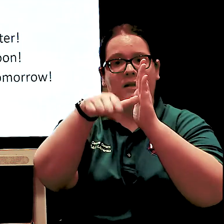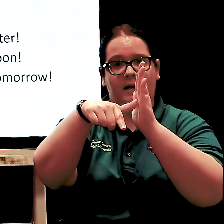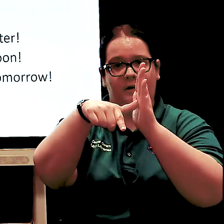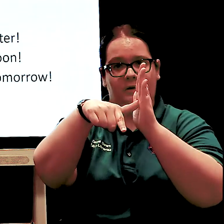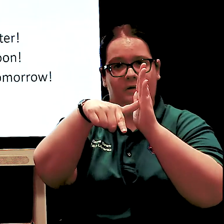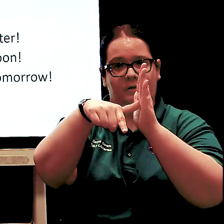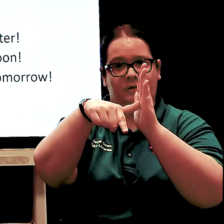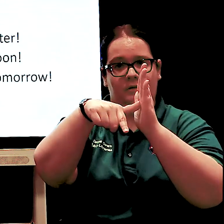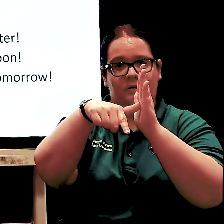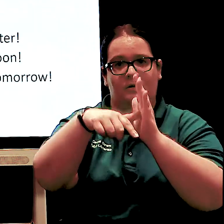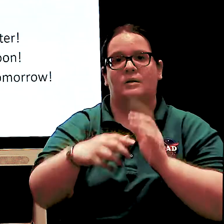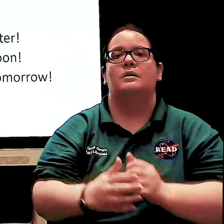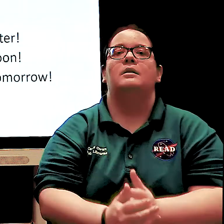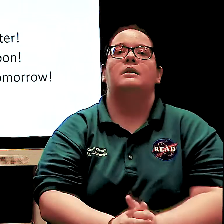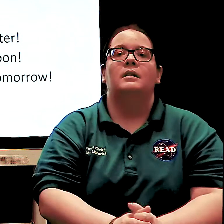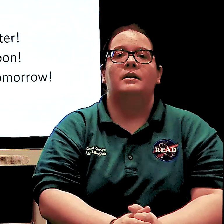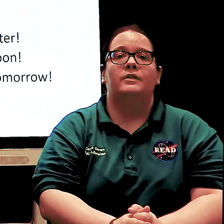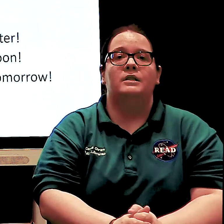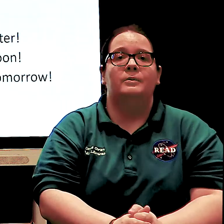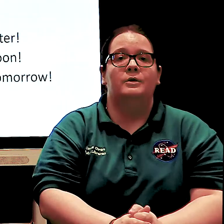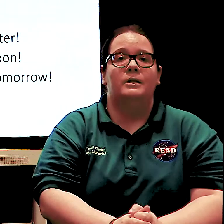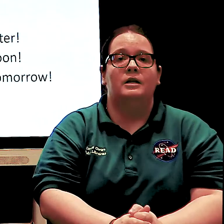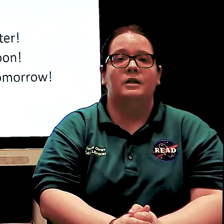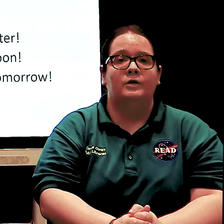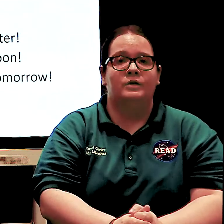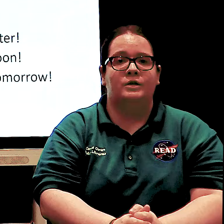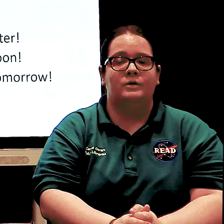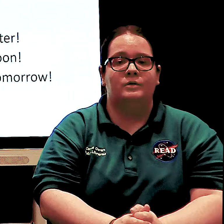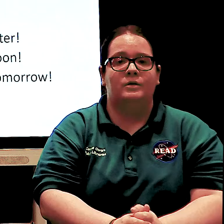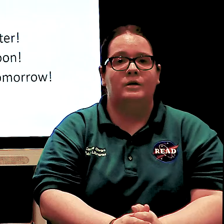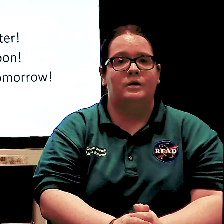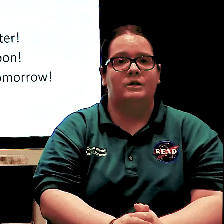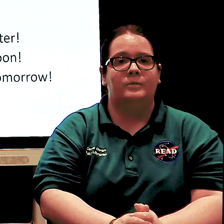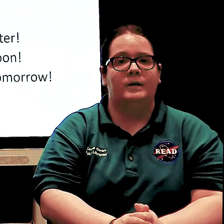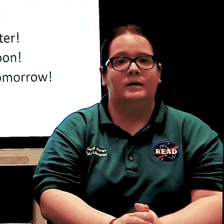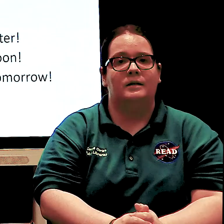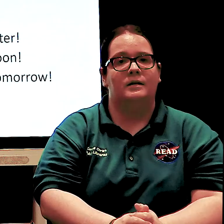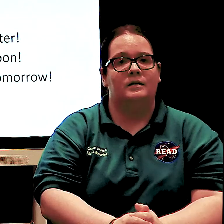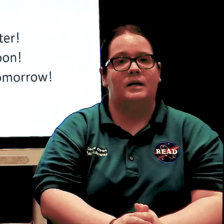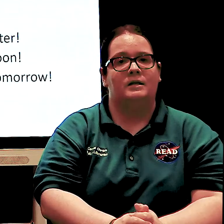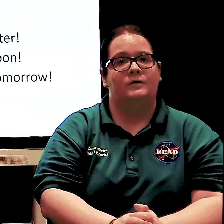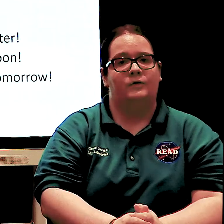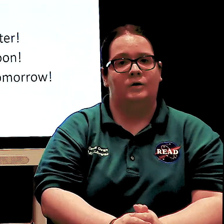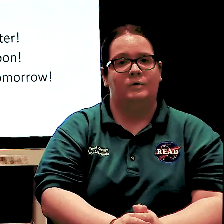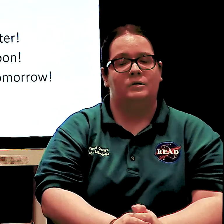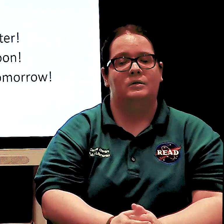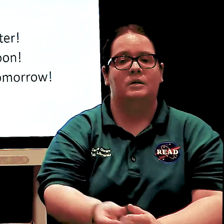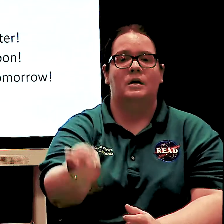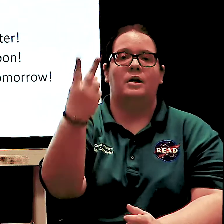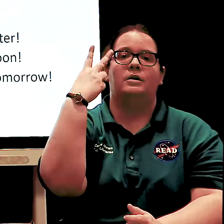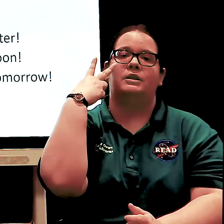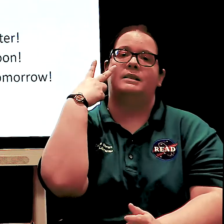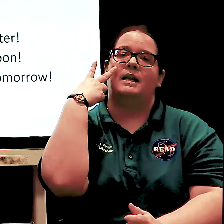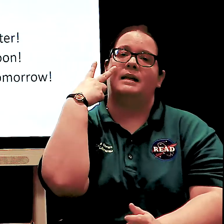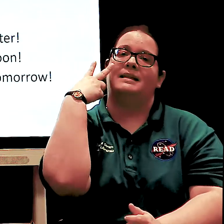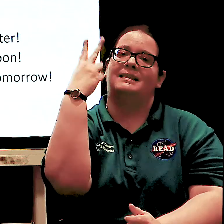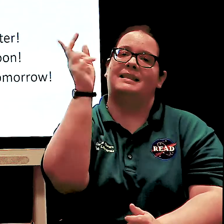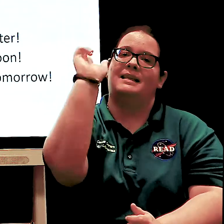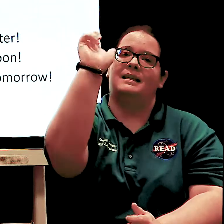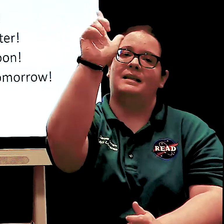later. And if there's someone you're really close to, you can also be a little less formal. You can just say, see you